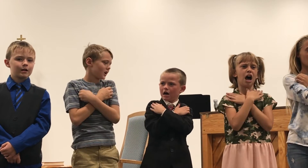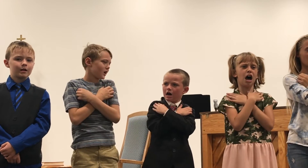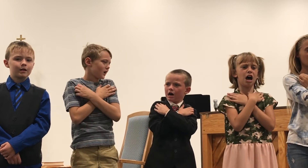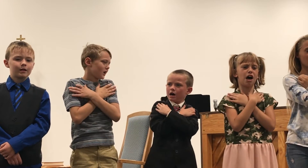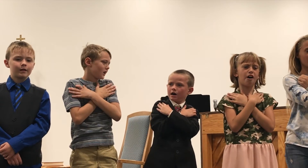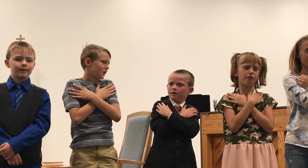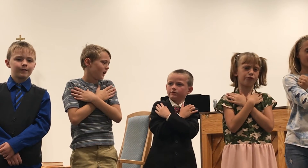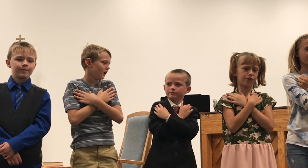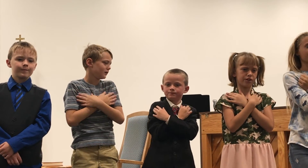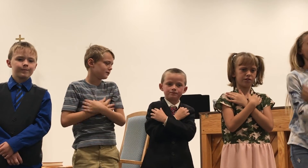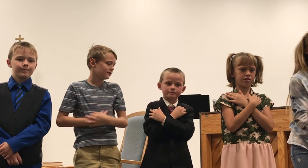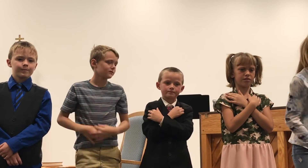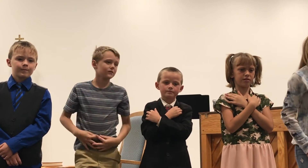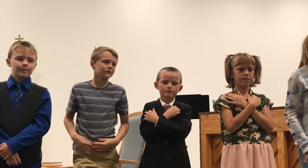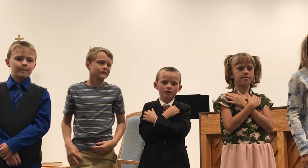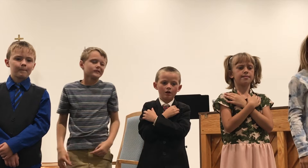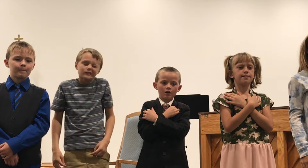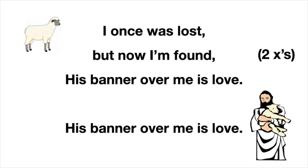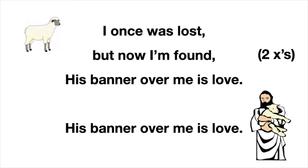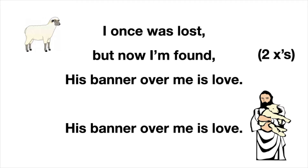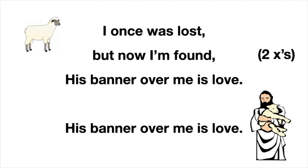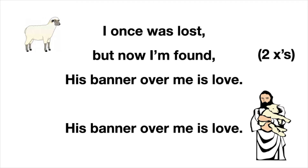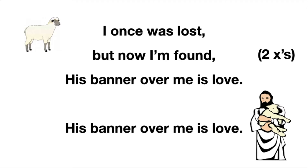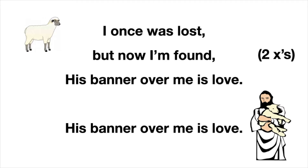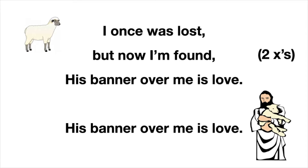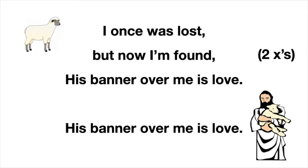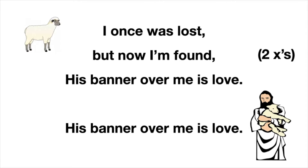Christ our Lord.